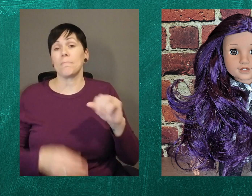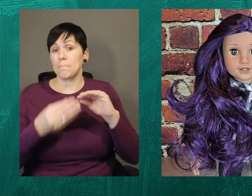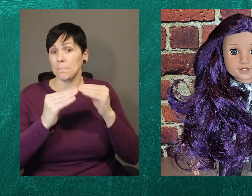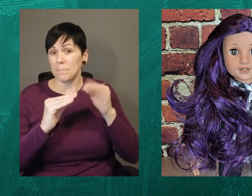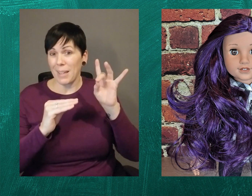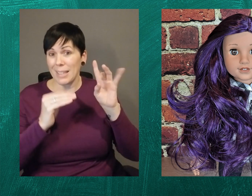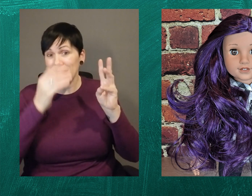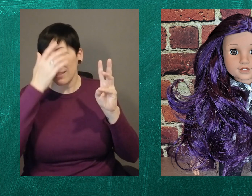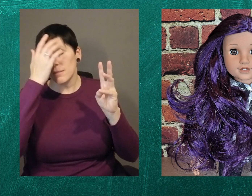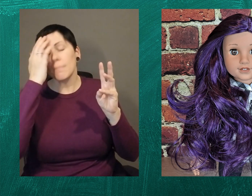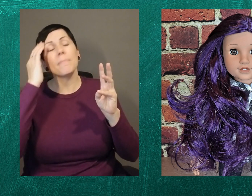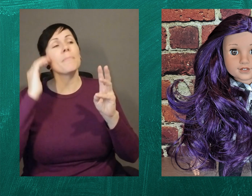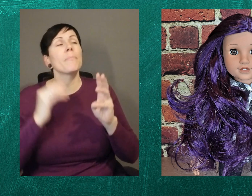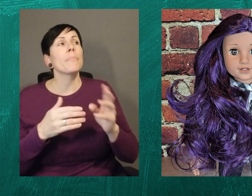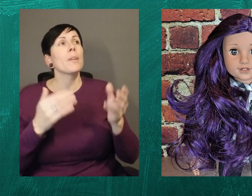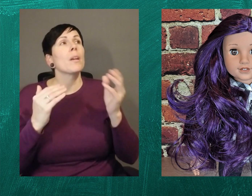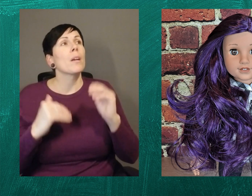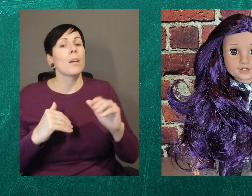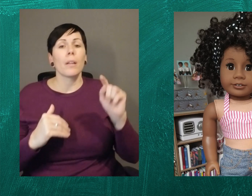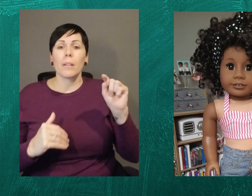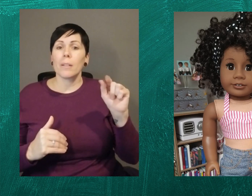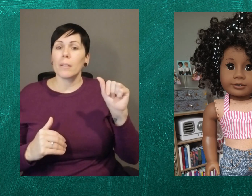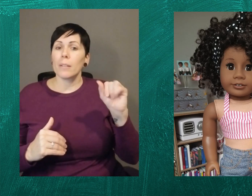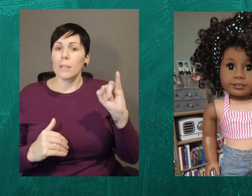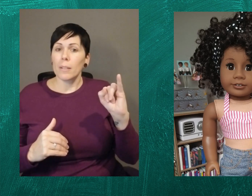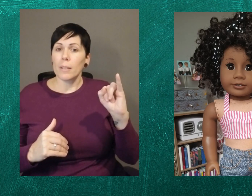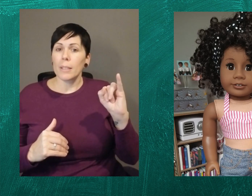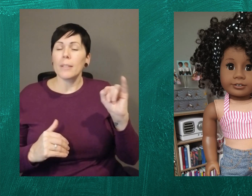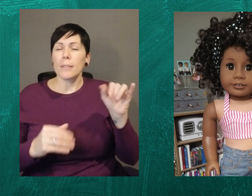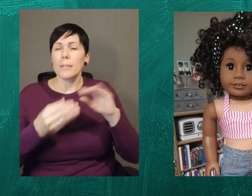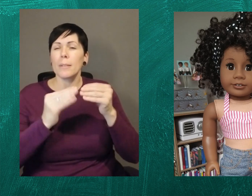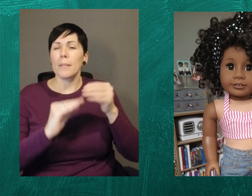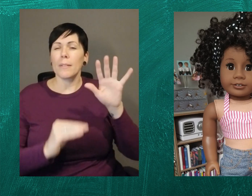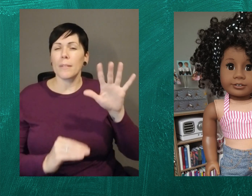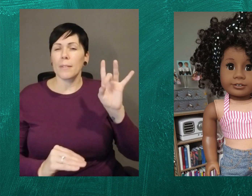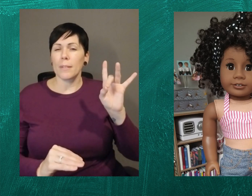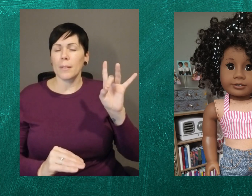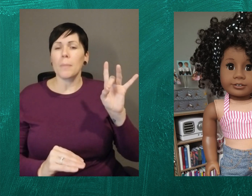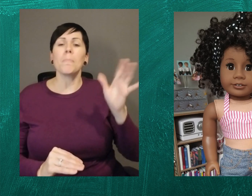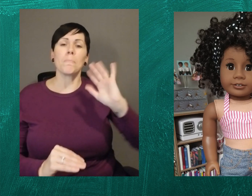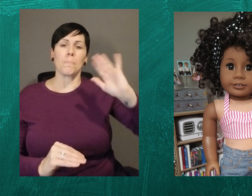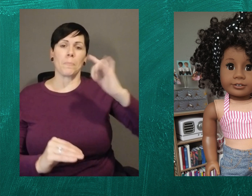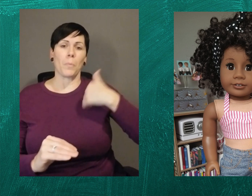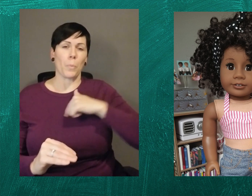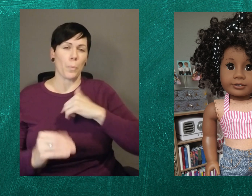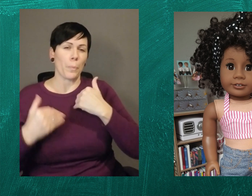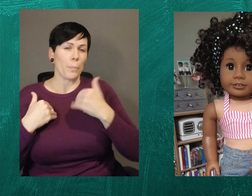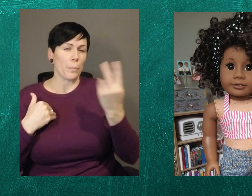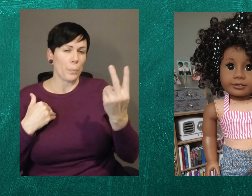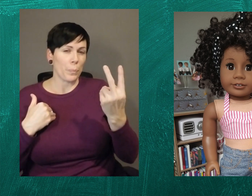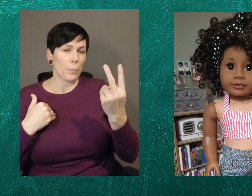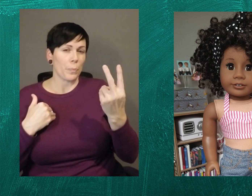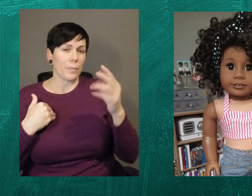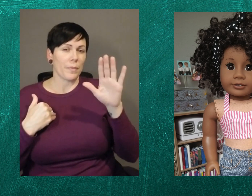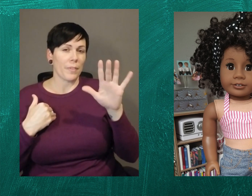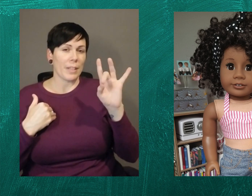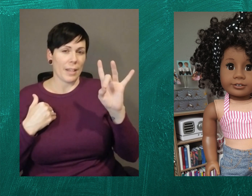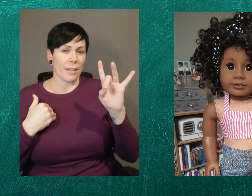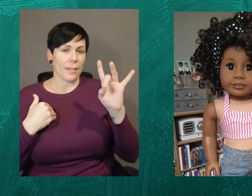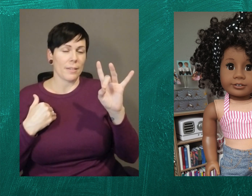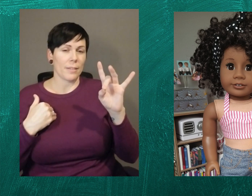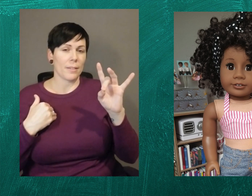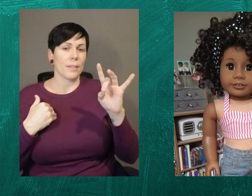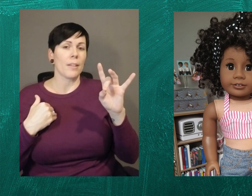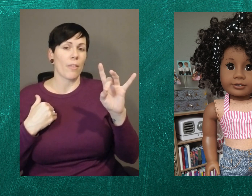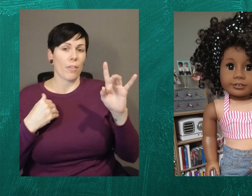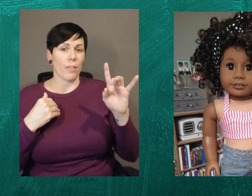our 86. Ty, who is our 58. We used to have 2 58s, and she was our original one. We ended up